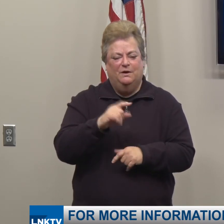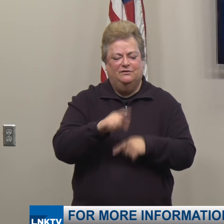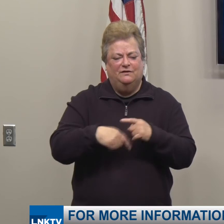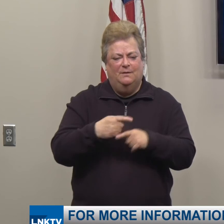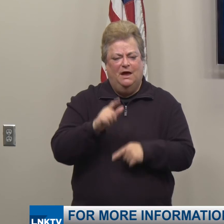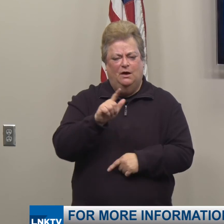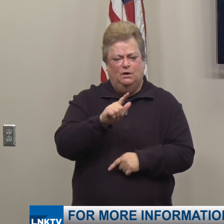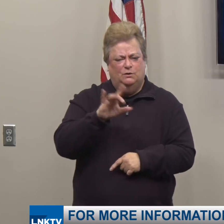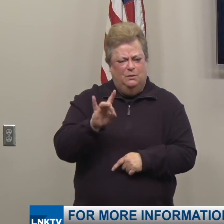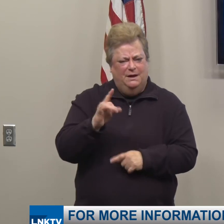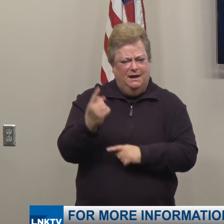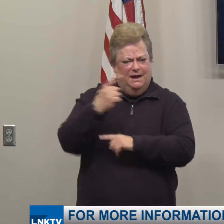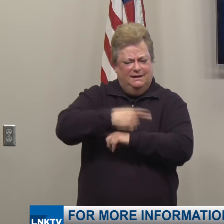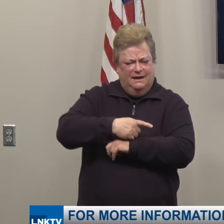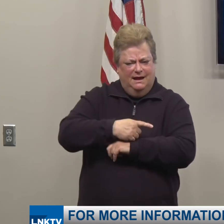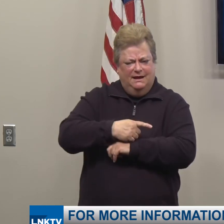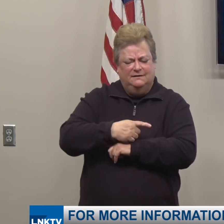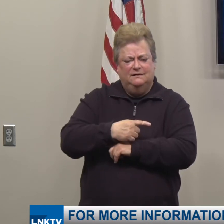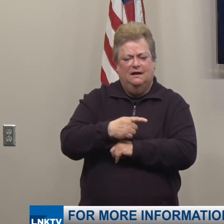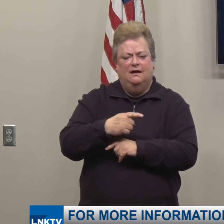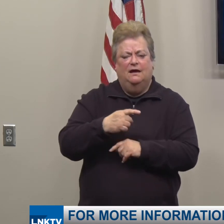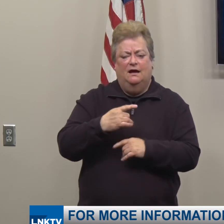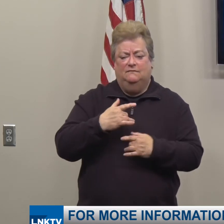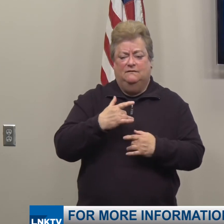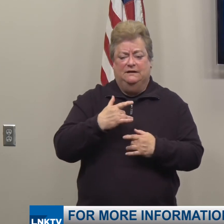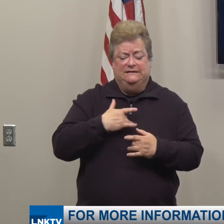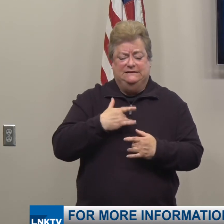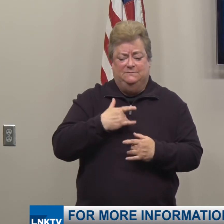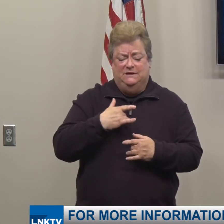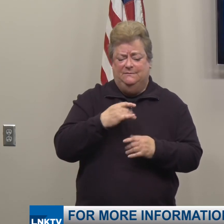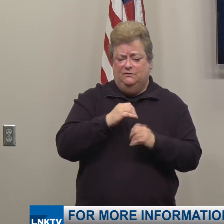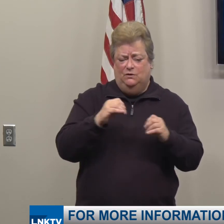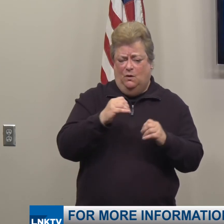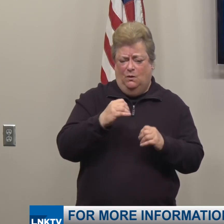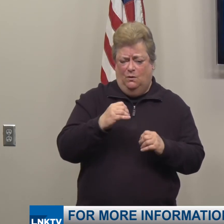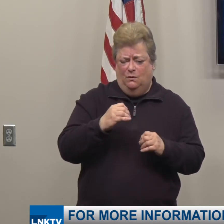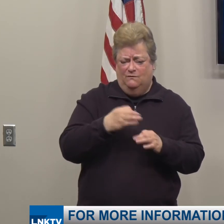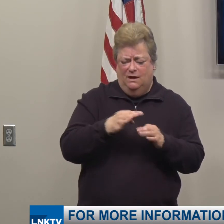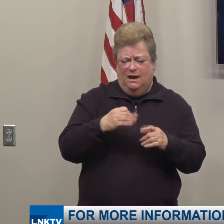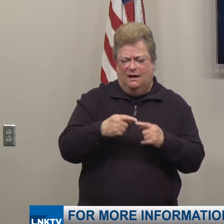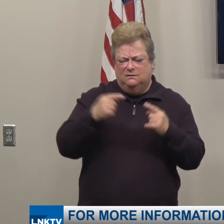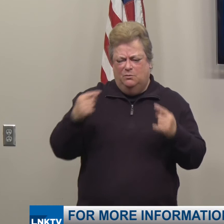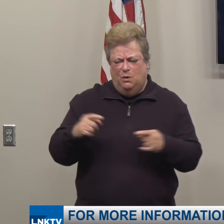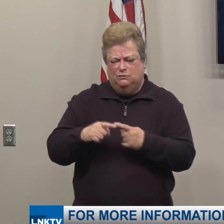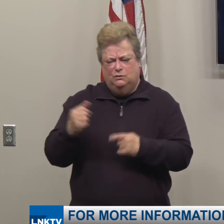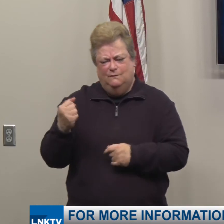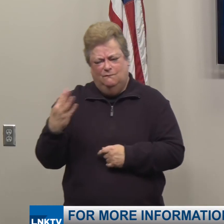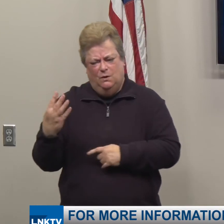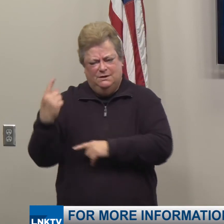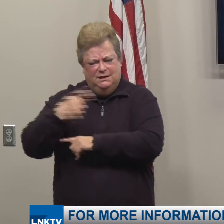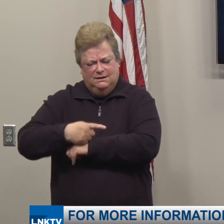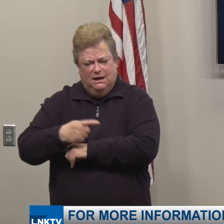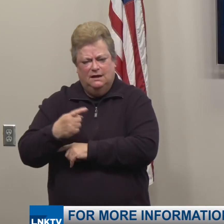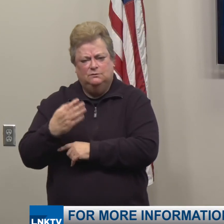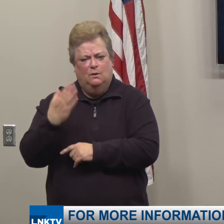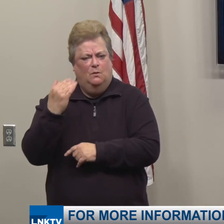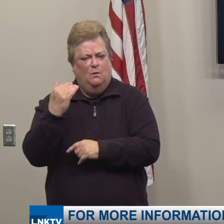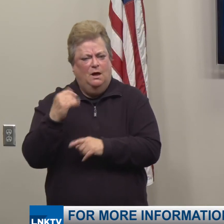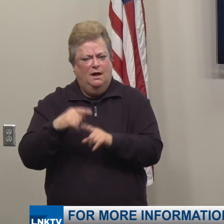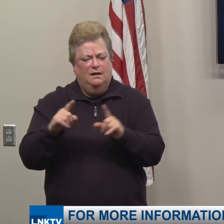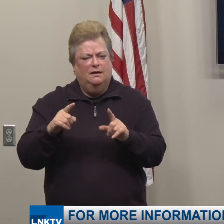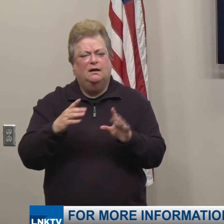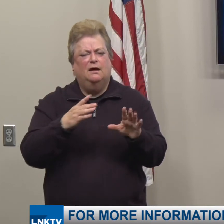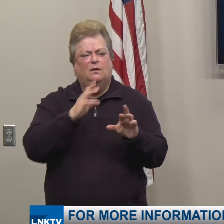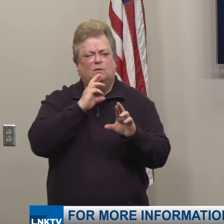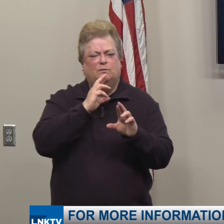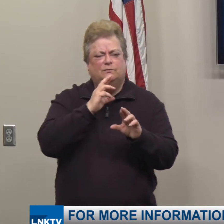28 days being symptom-free versus 14 days being symptom-free, and kind of why that distinction was made. Can